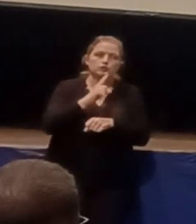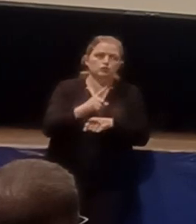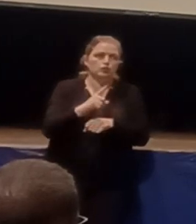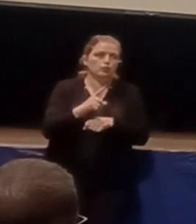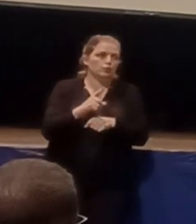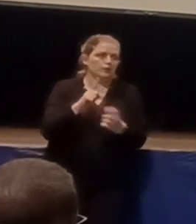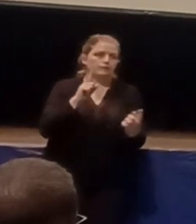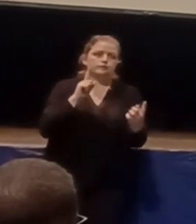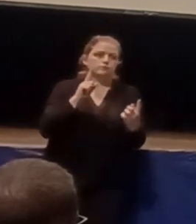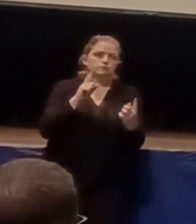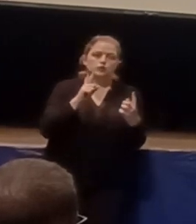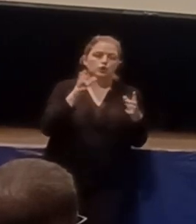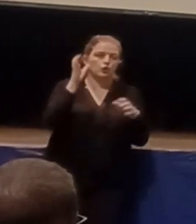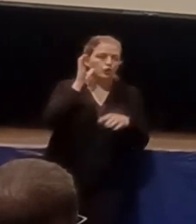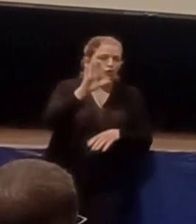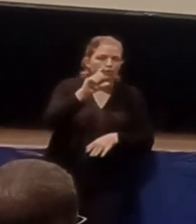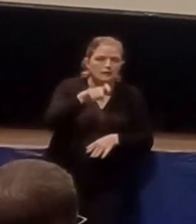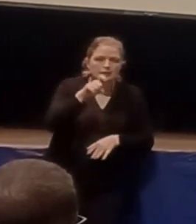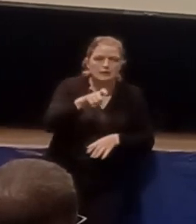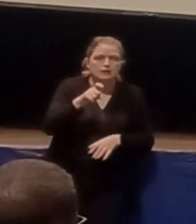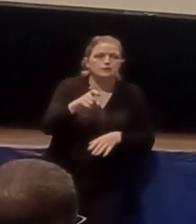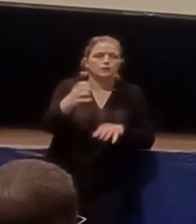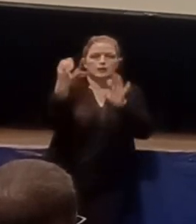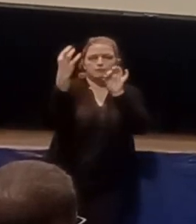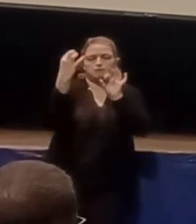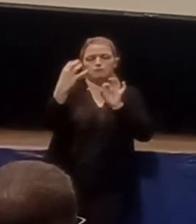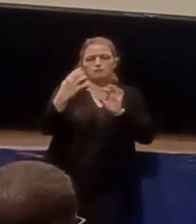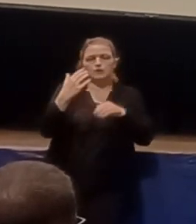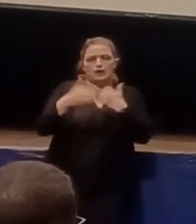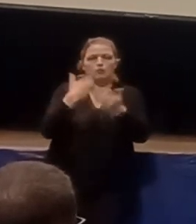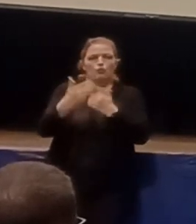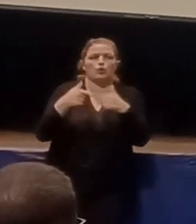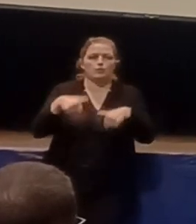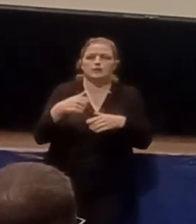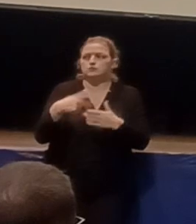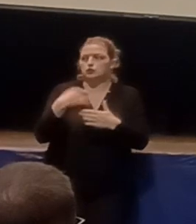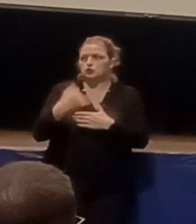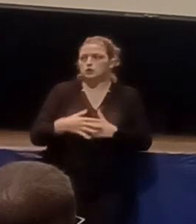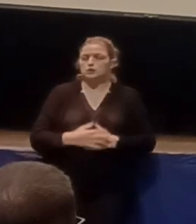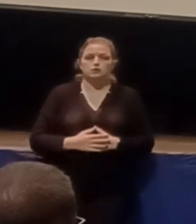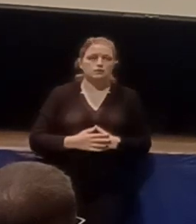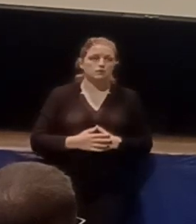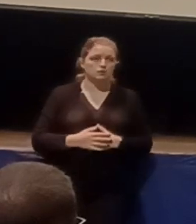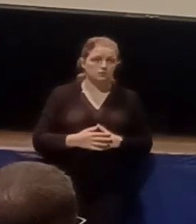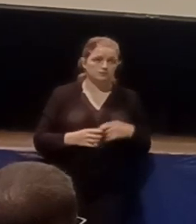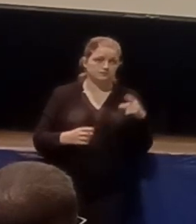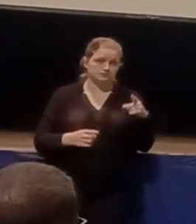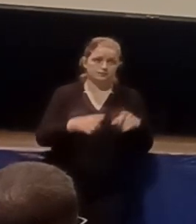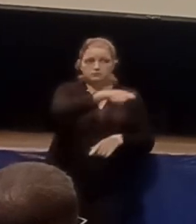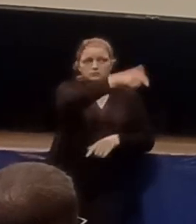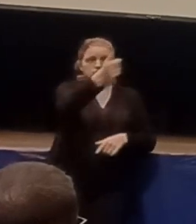met folks' needs and we can keep rolling with this project. Kurt?